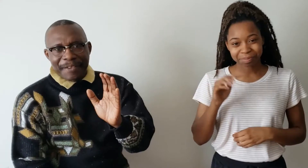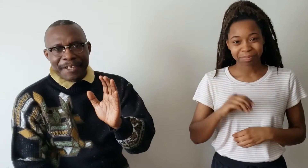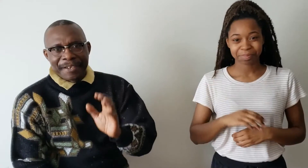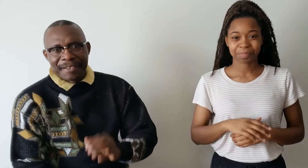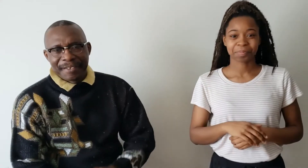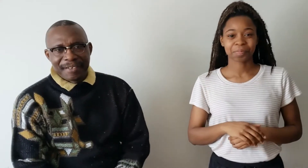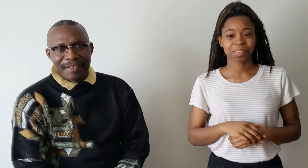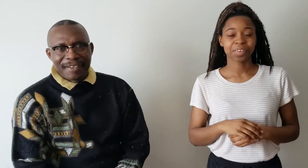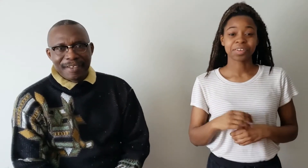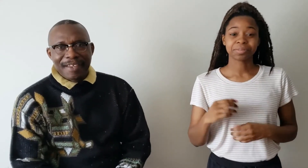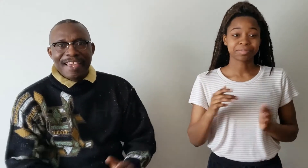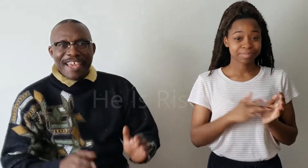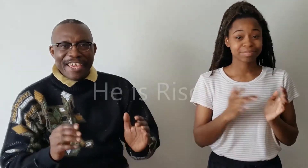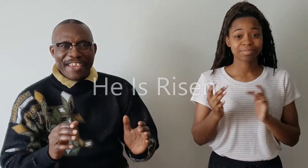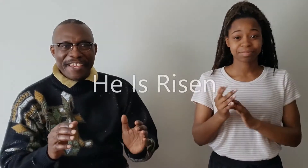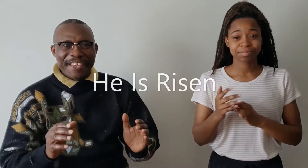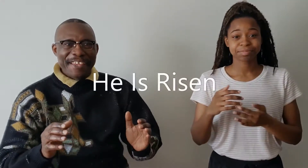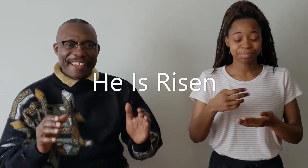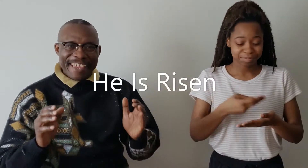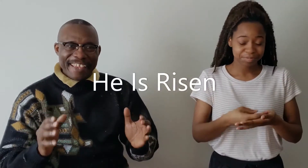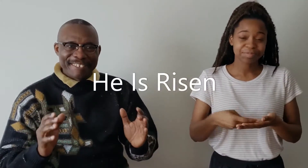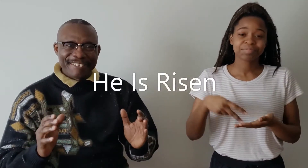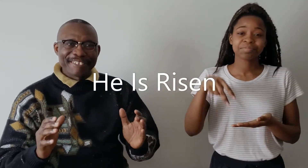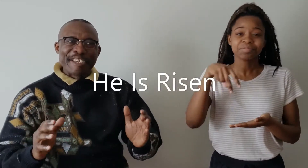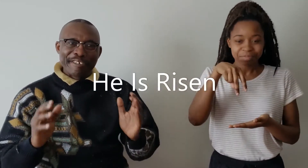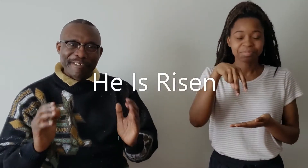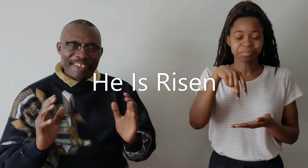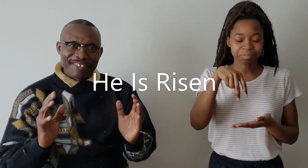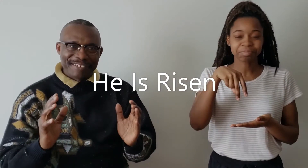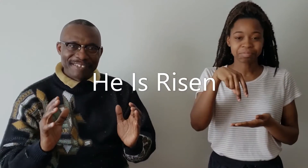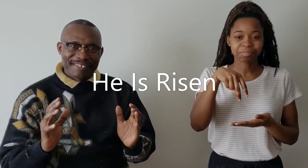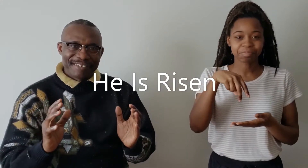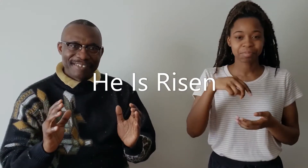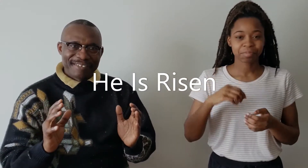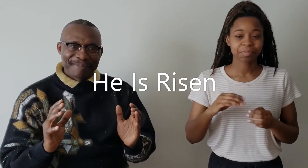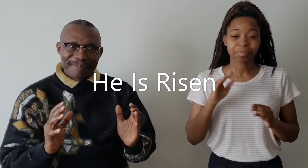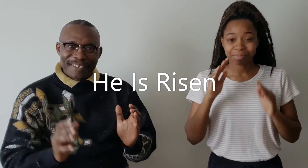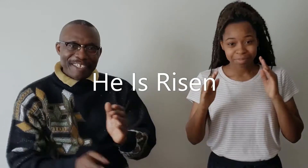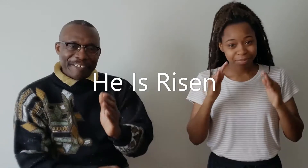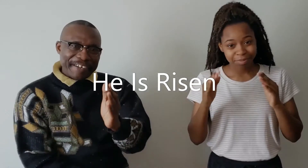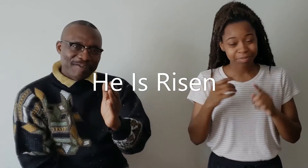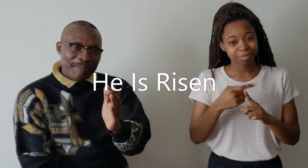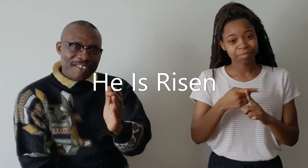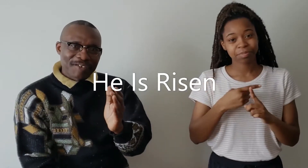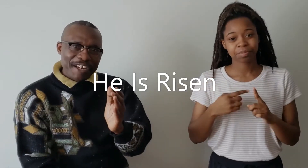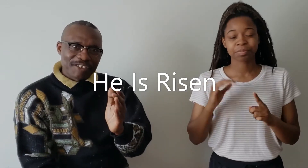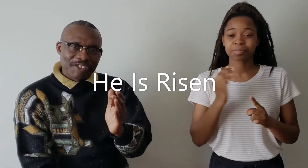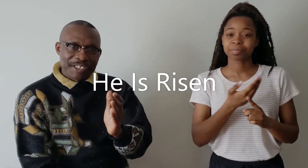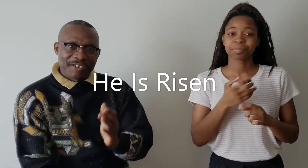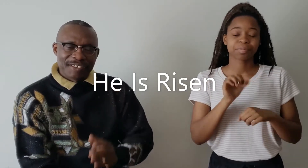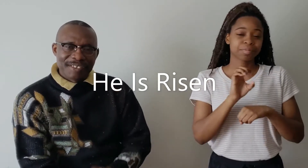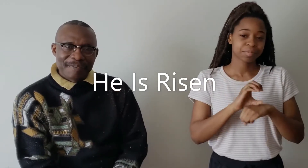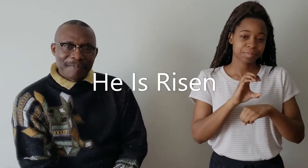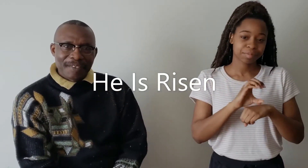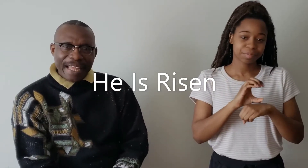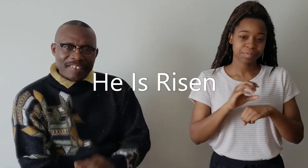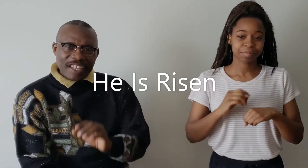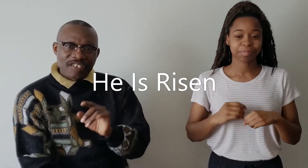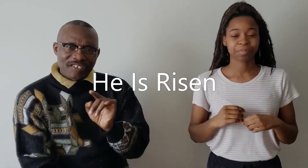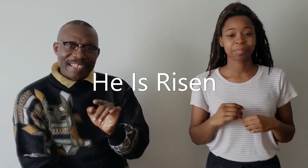Hi there. He is risen. Greeting from Restoration Church. It's Easter